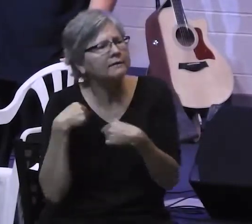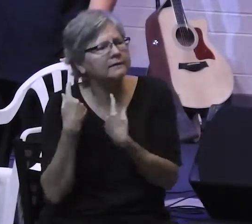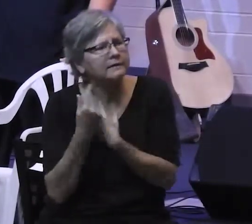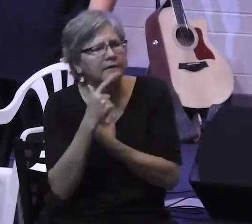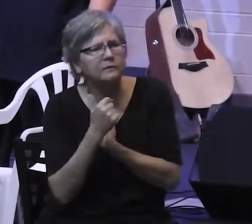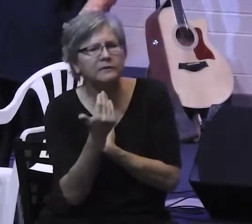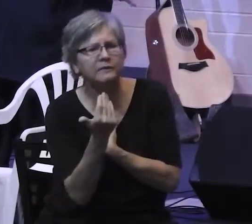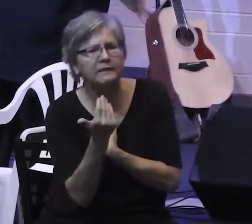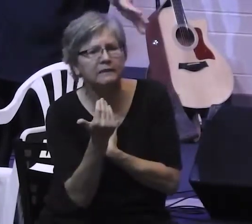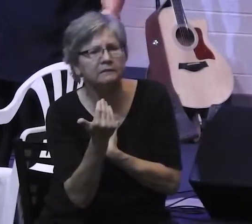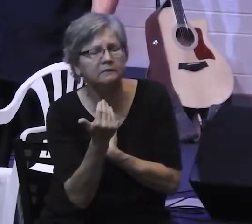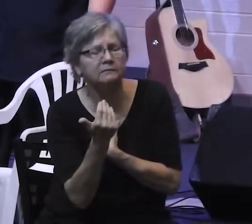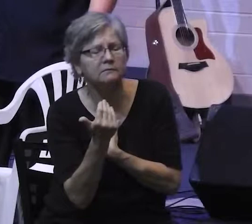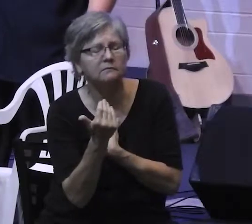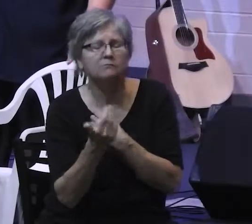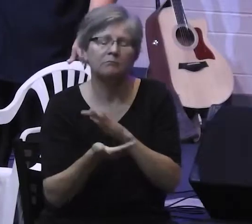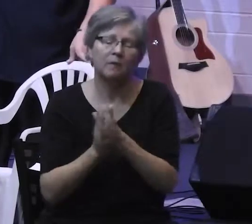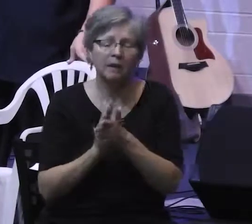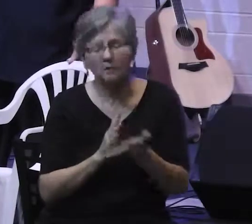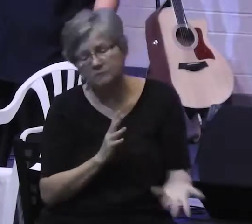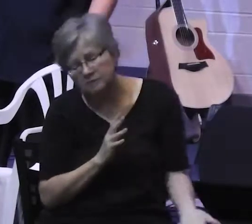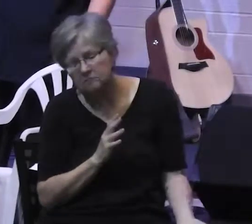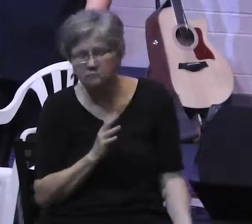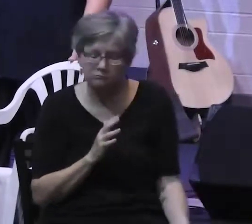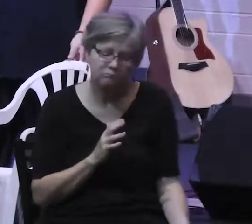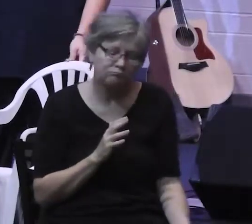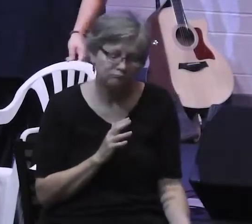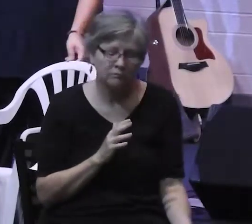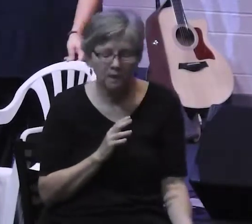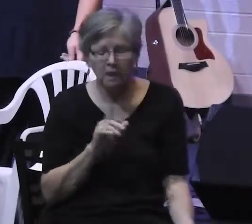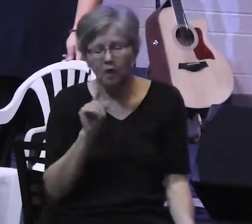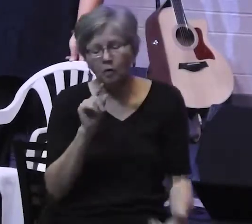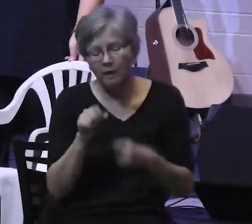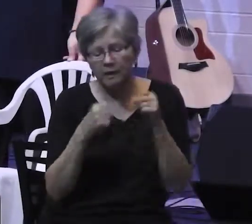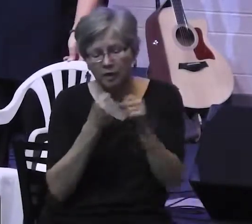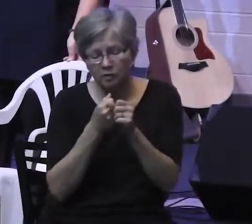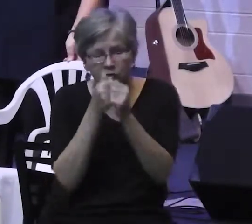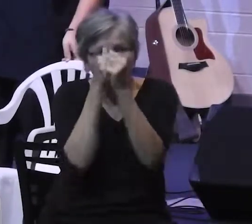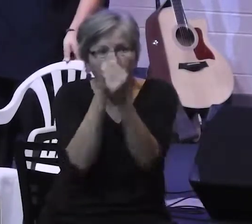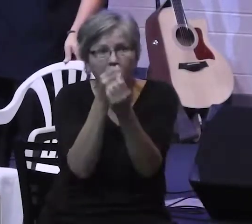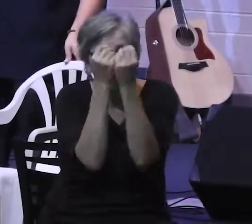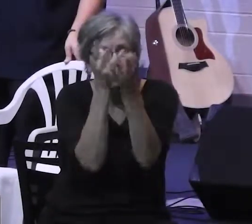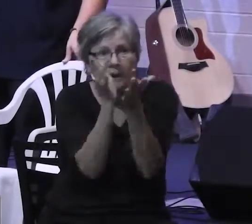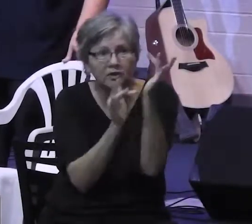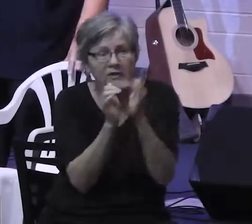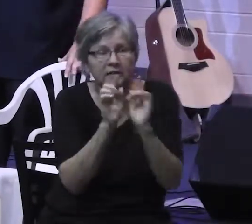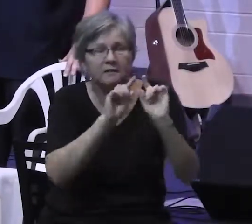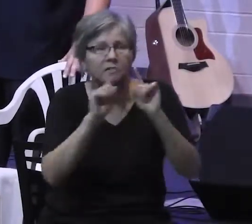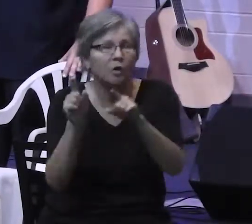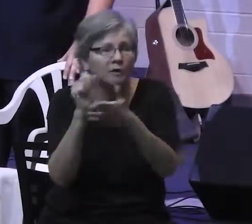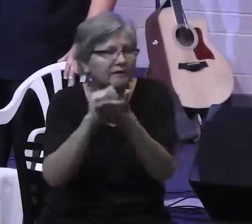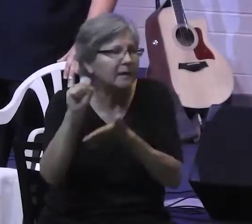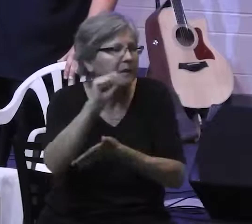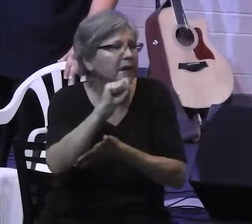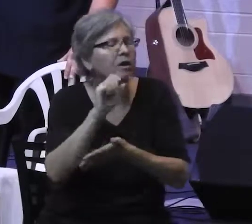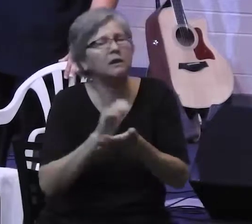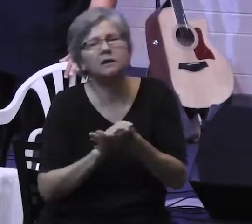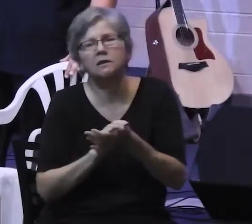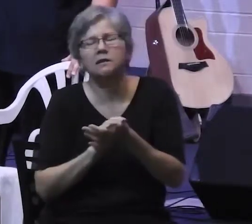old. He's in his late 30s, 20 years of following Jesus, Bible college, seminary, church planter,